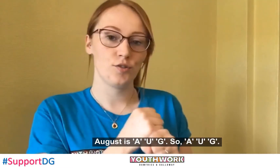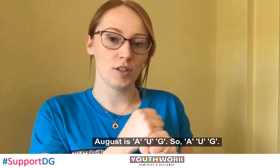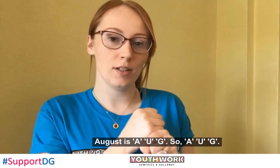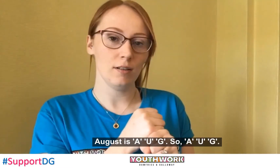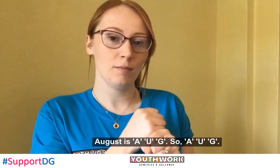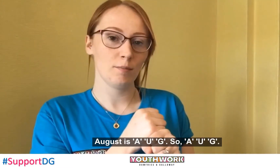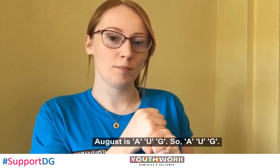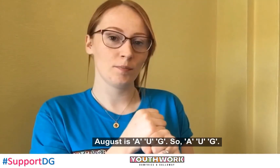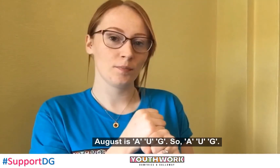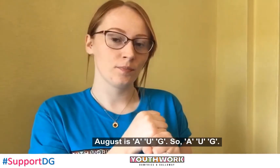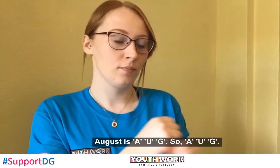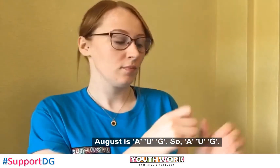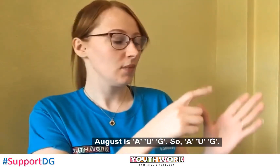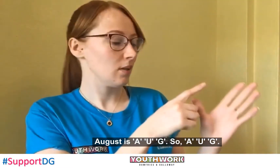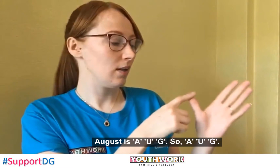A-U-G. So that's